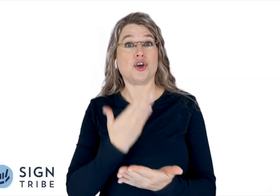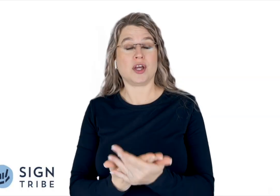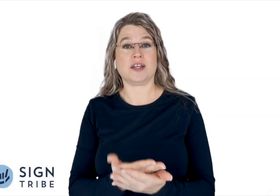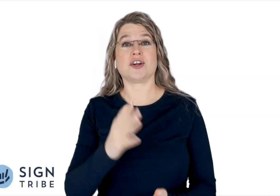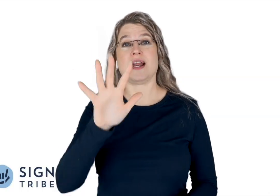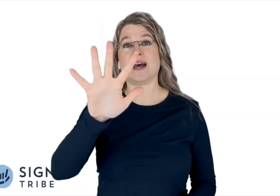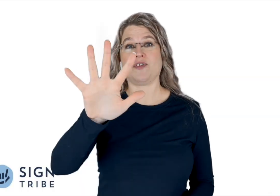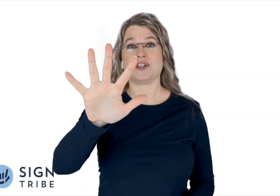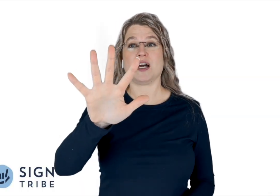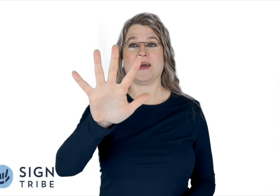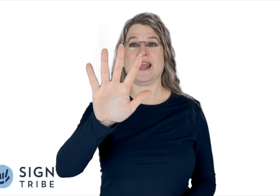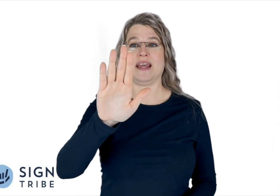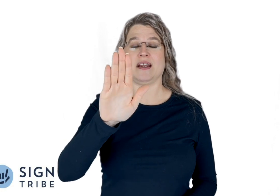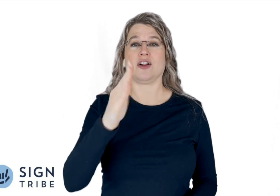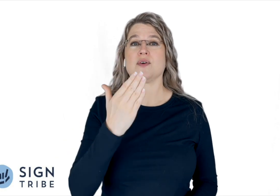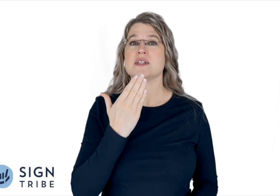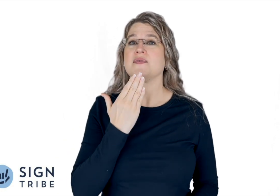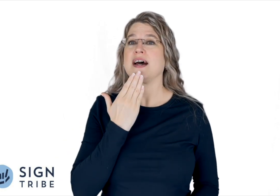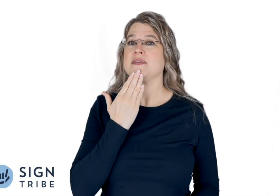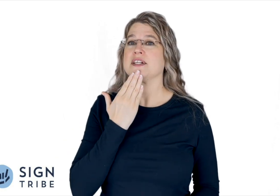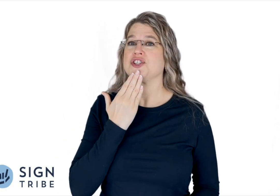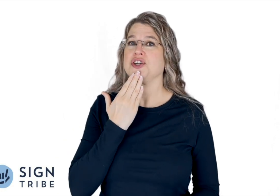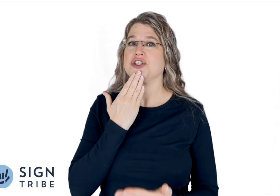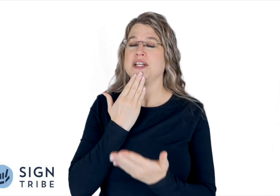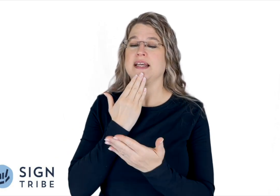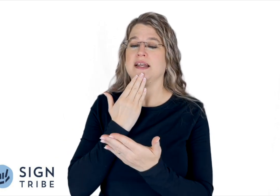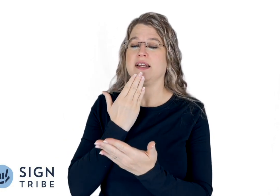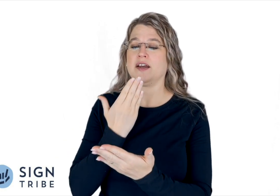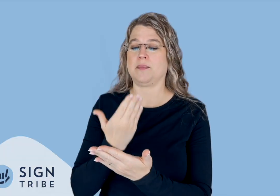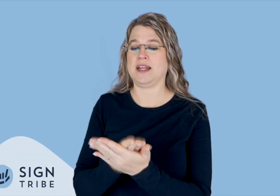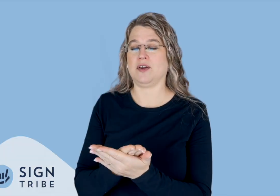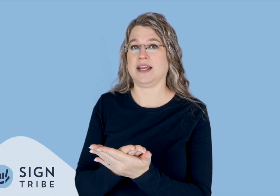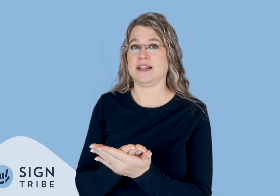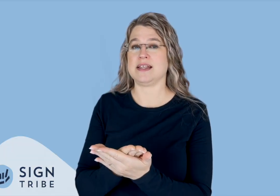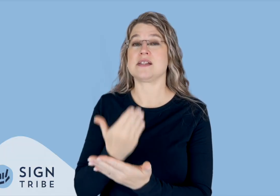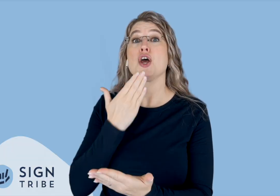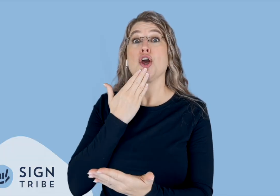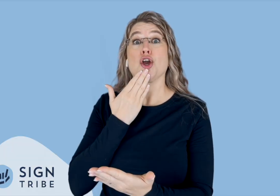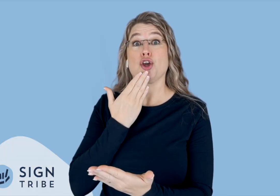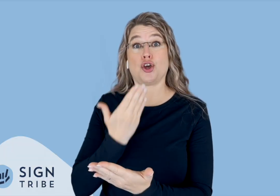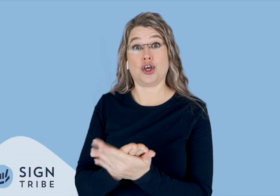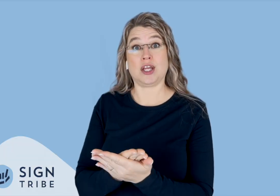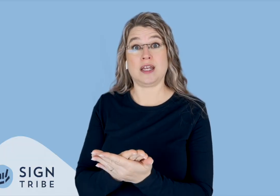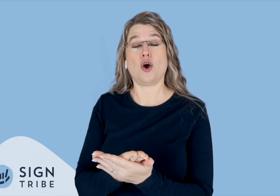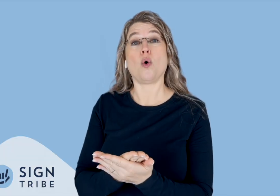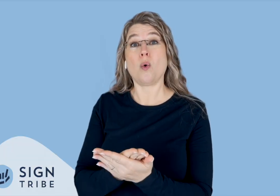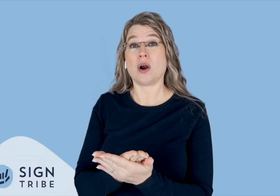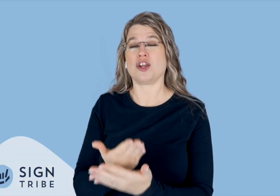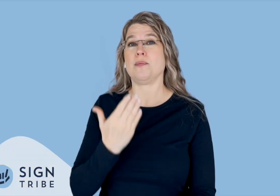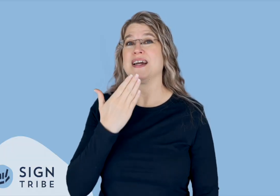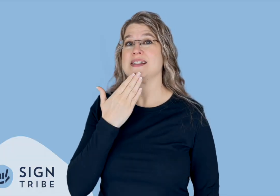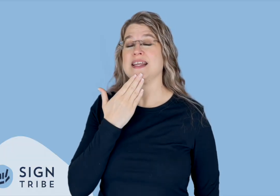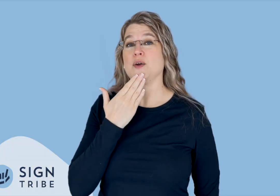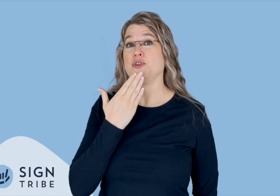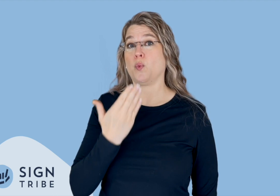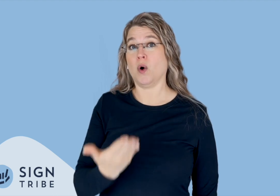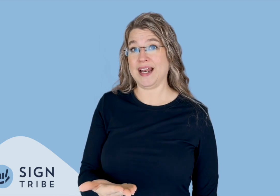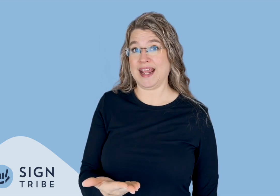good, you're going to have your dominant hand in a closed 5 touching your chin and then come down like this. Good. Or you might see it with one